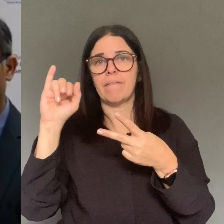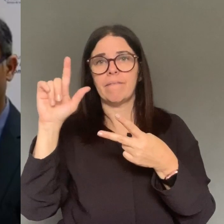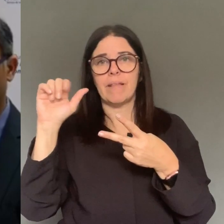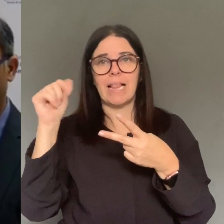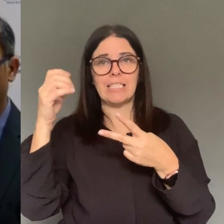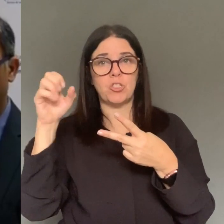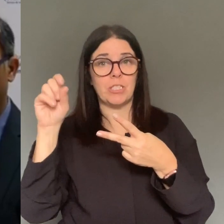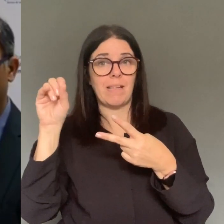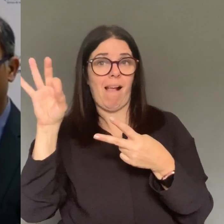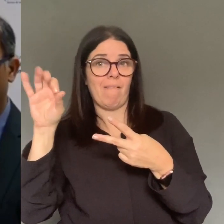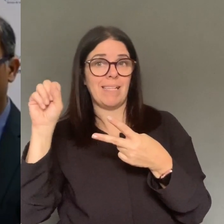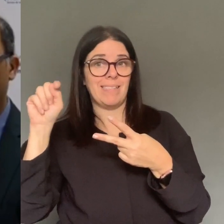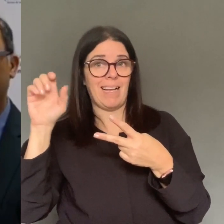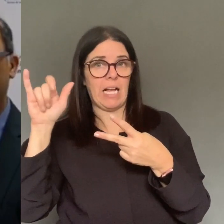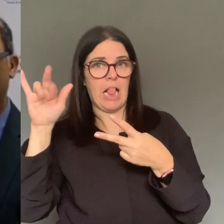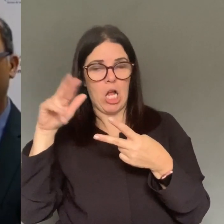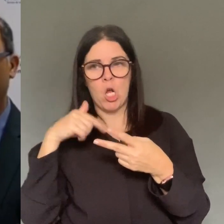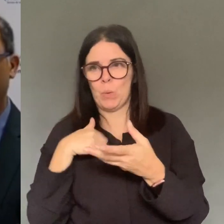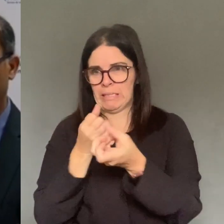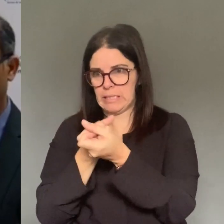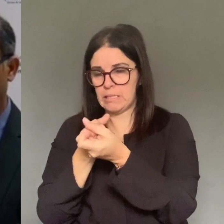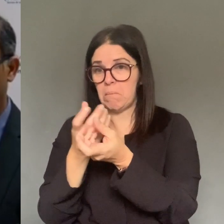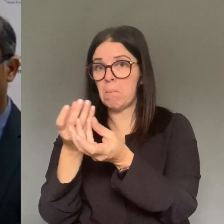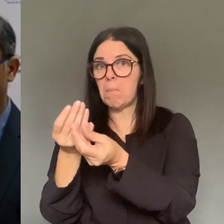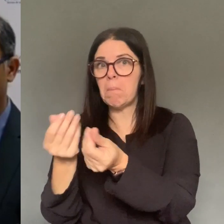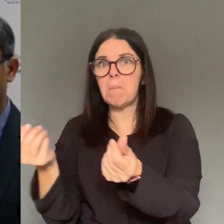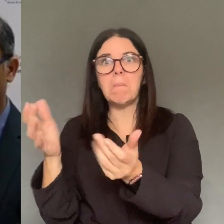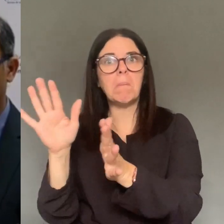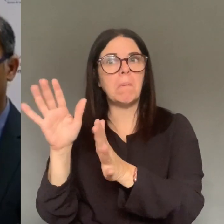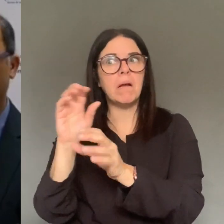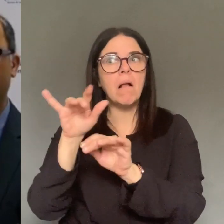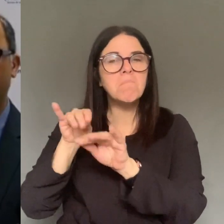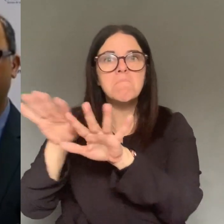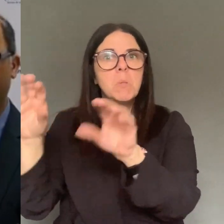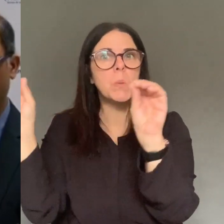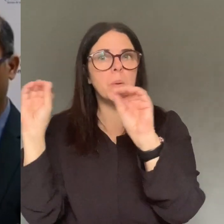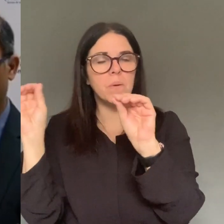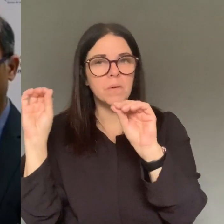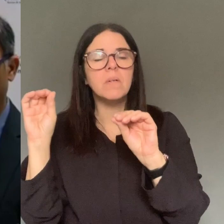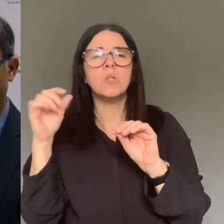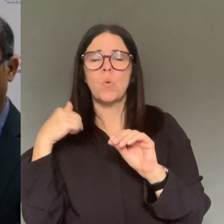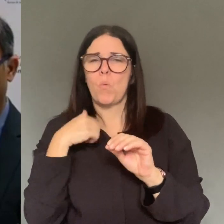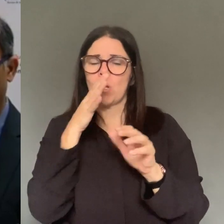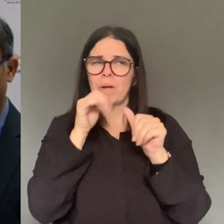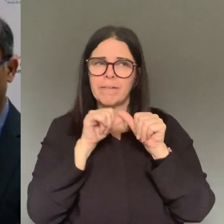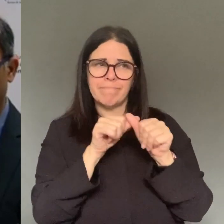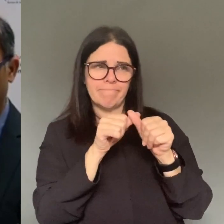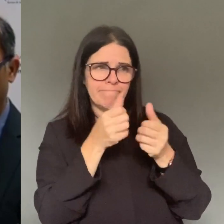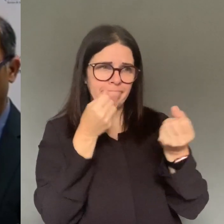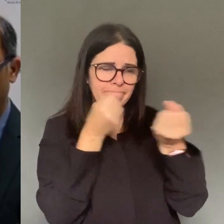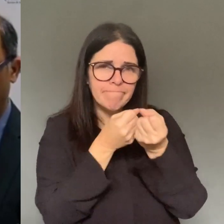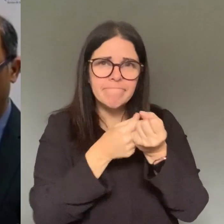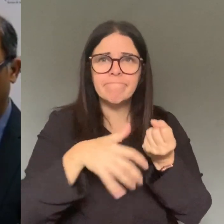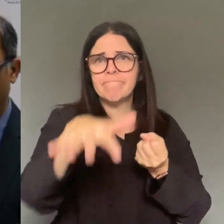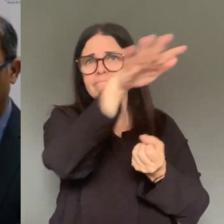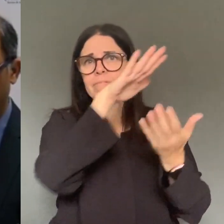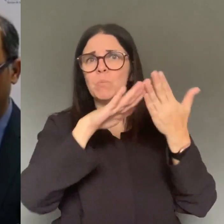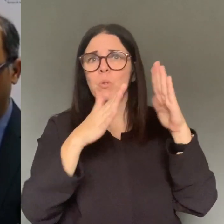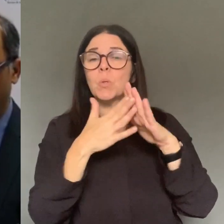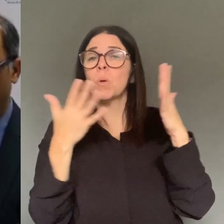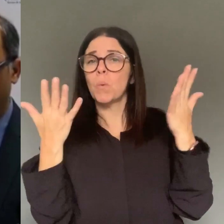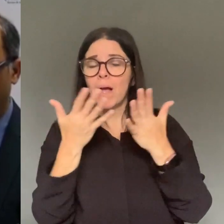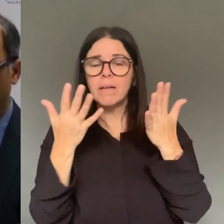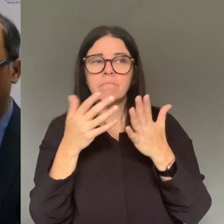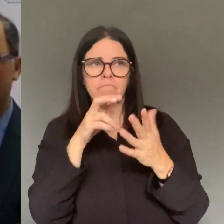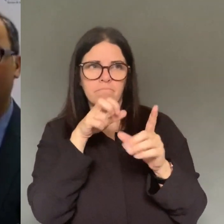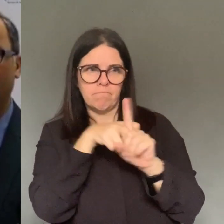homes. We were able to rescind COVID-19 outbreak in 2 of the facilities in our region, Riverside Place and Village at St. Clair,